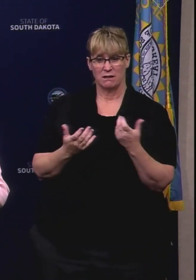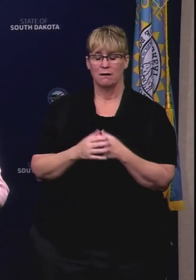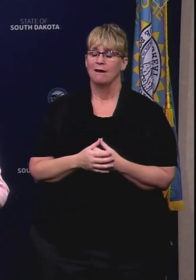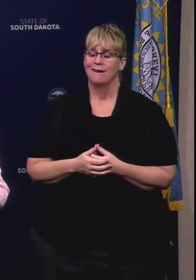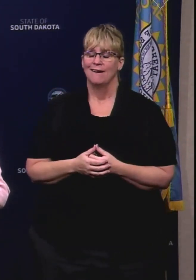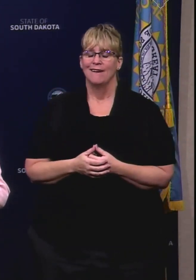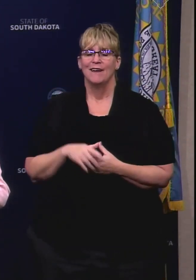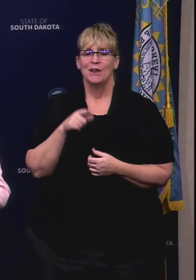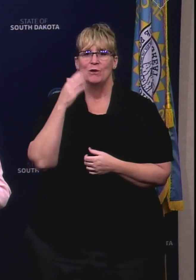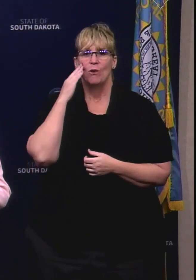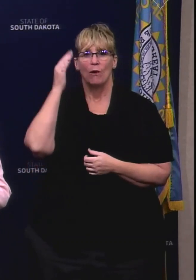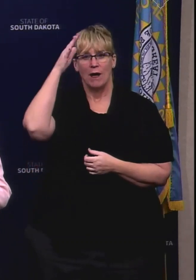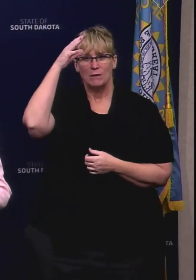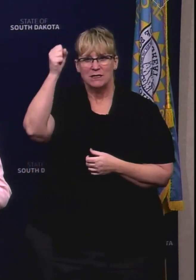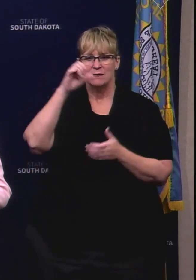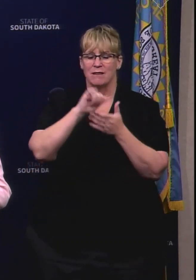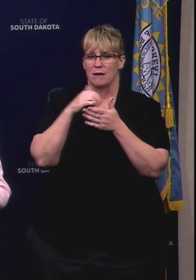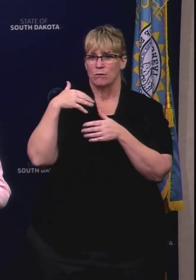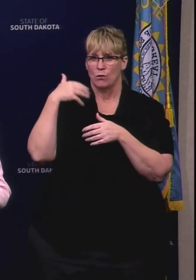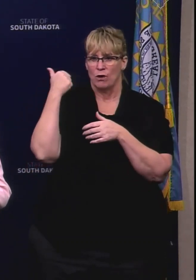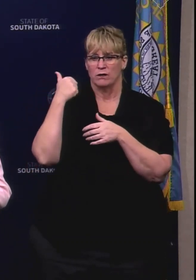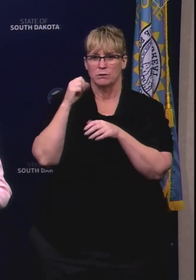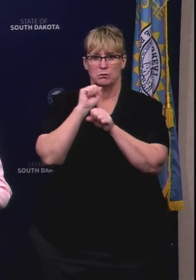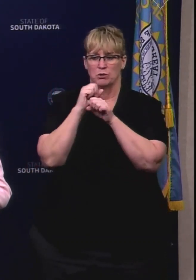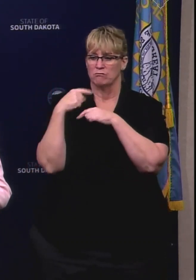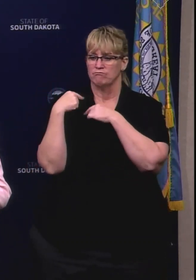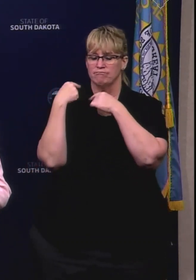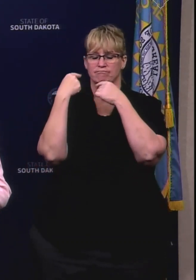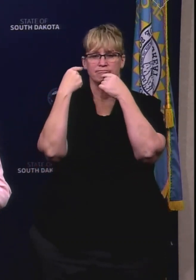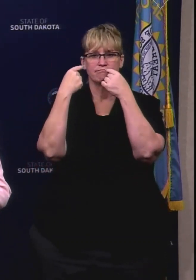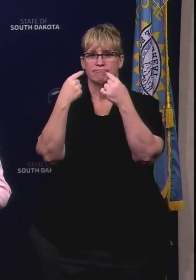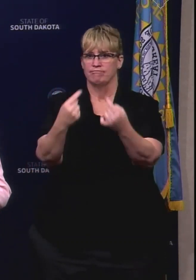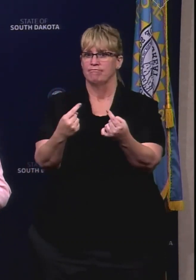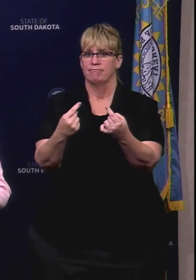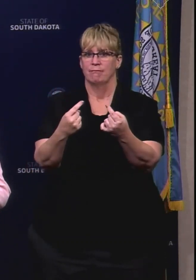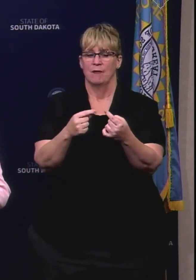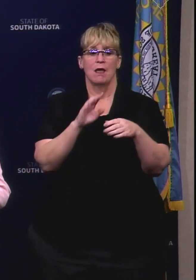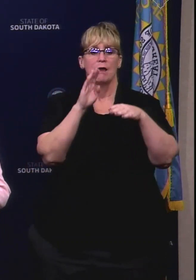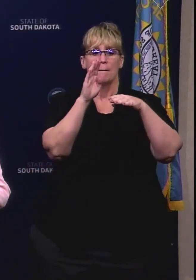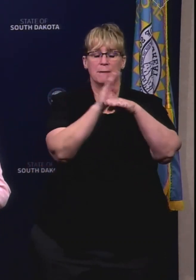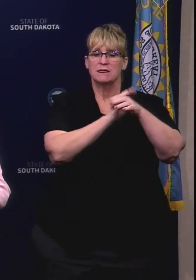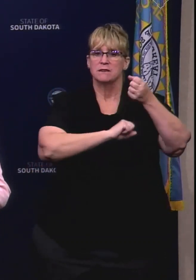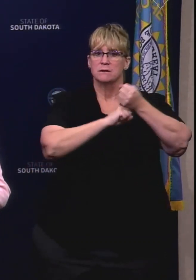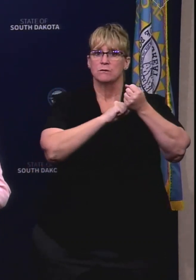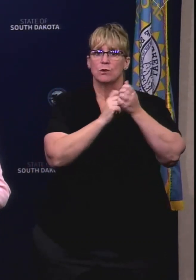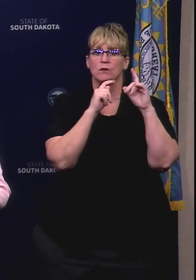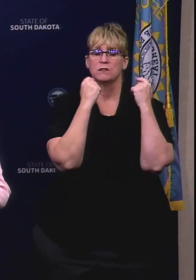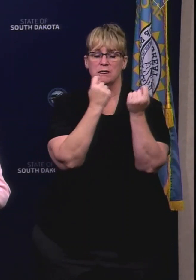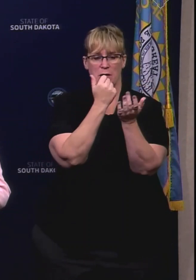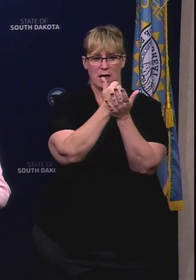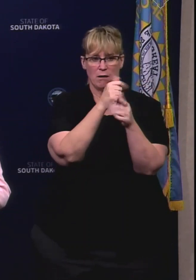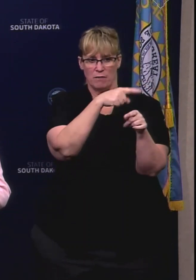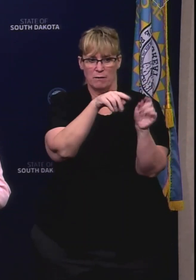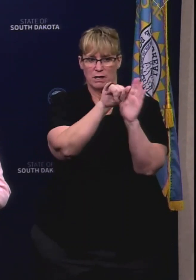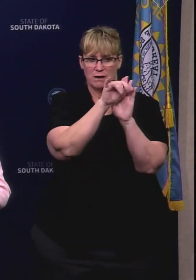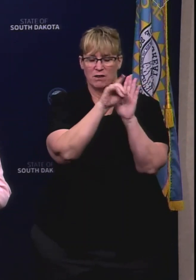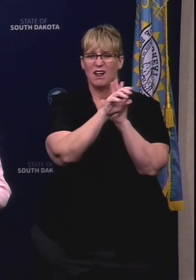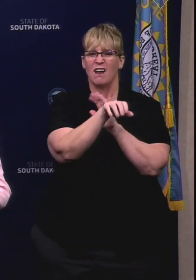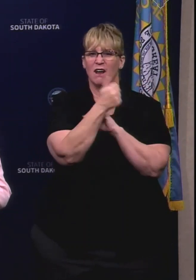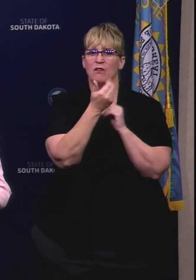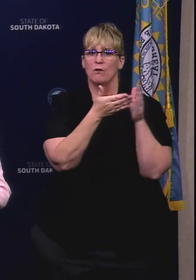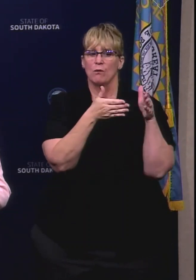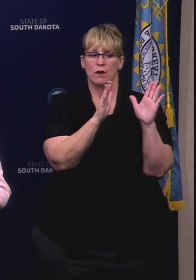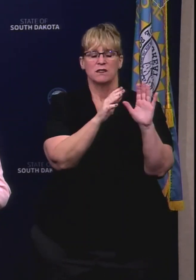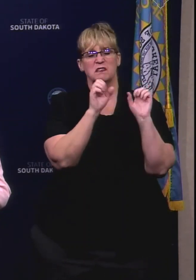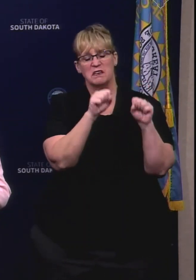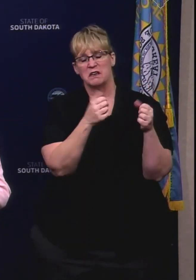sense things that employers have been doing a great job with. Our business support teams help them identify other ways that they